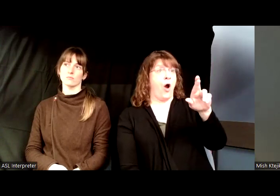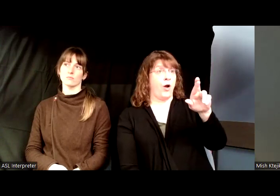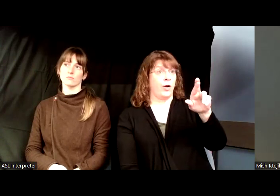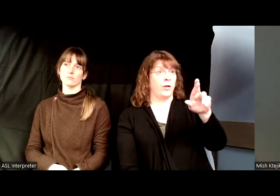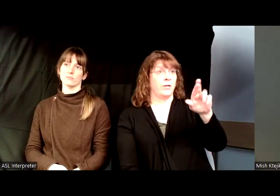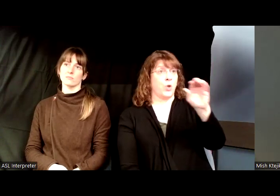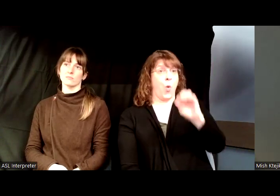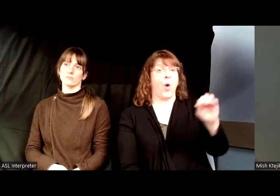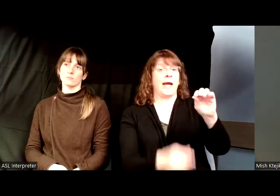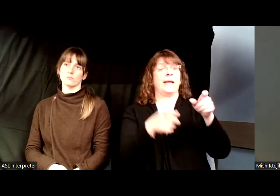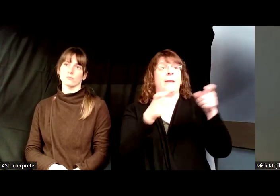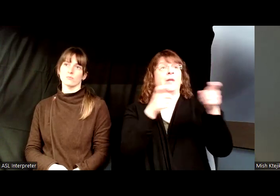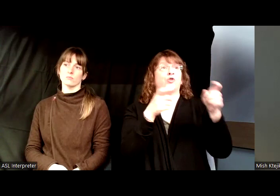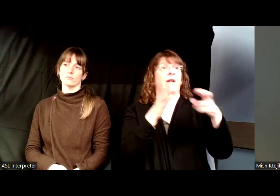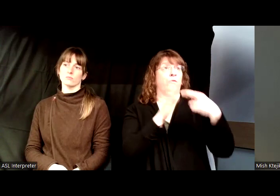Also, to the